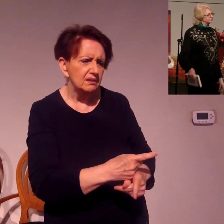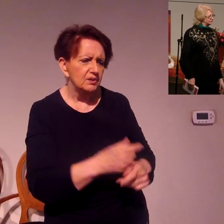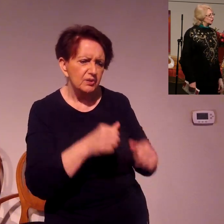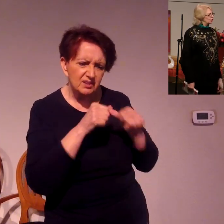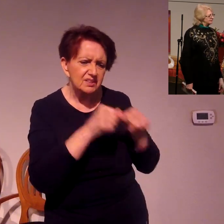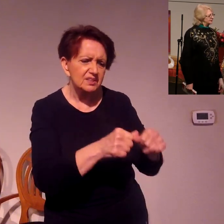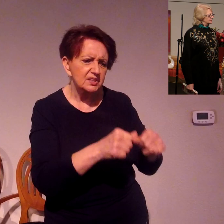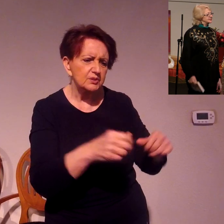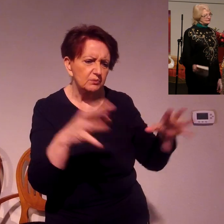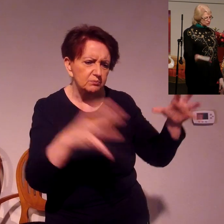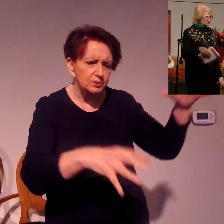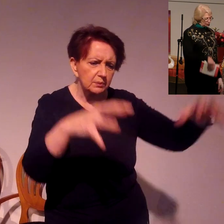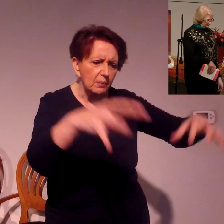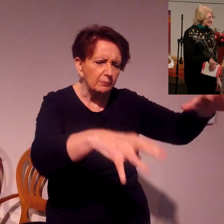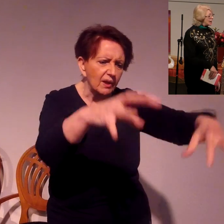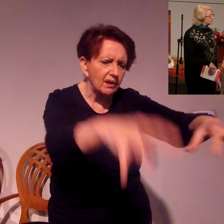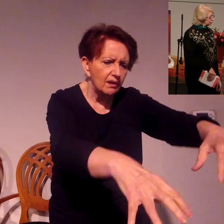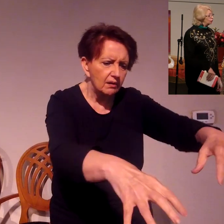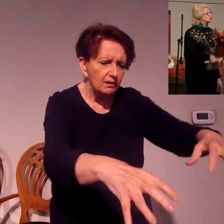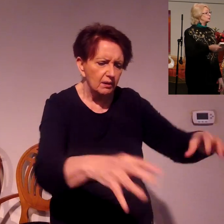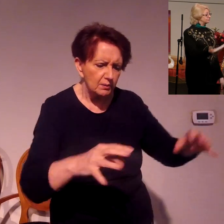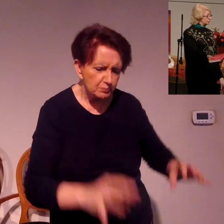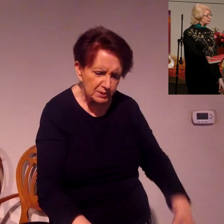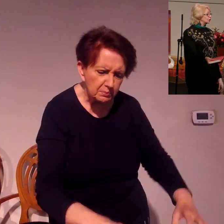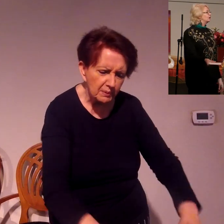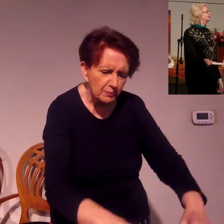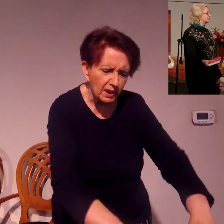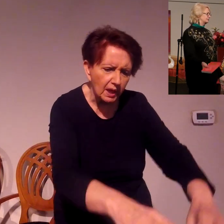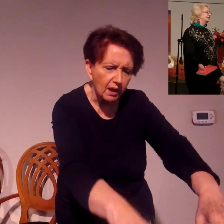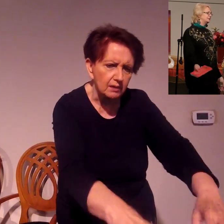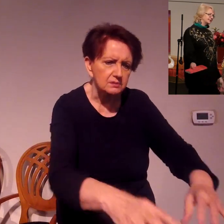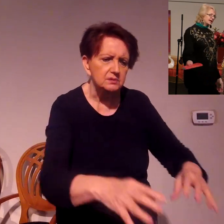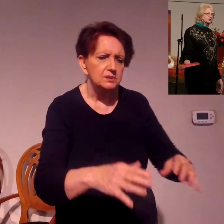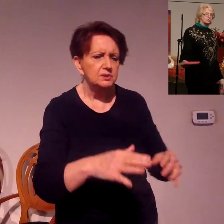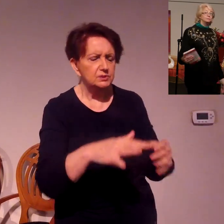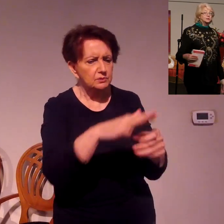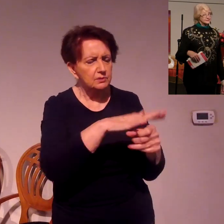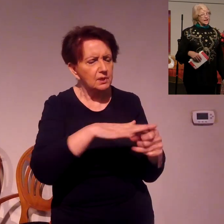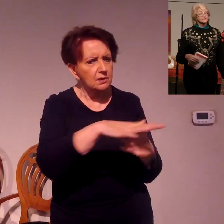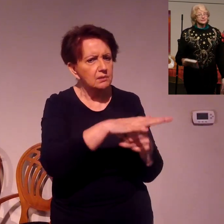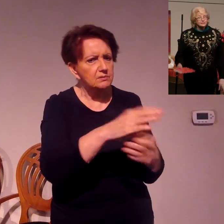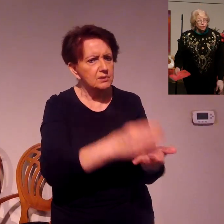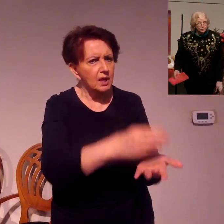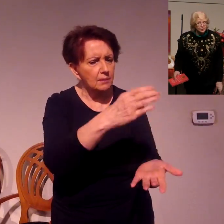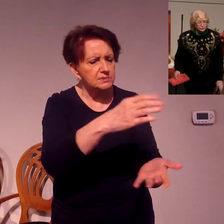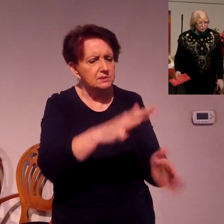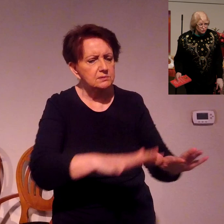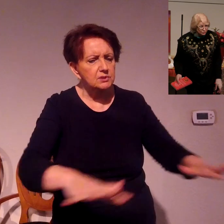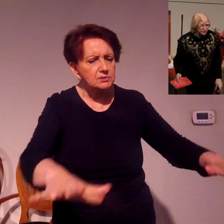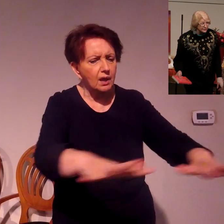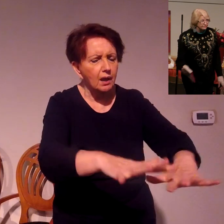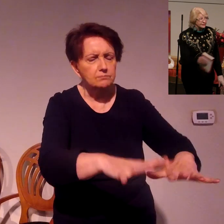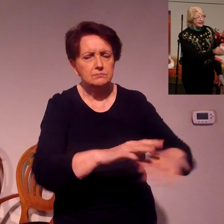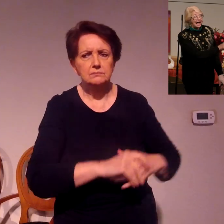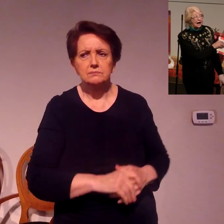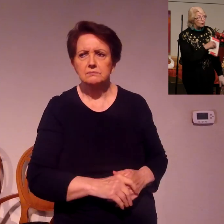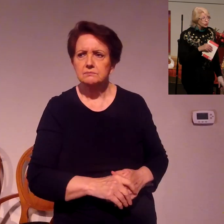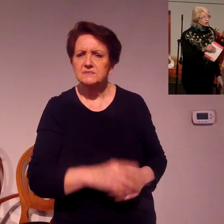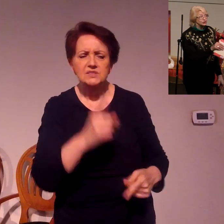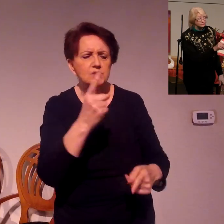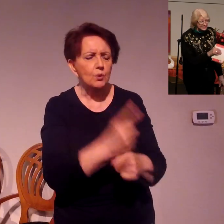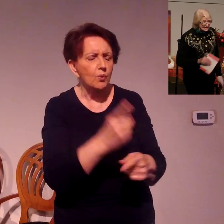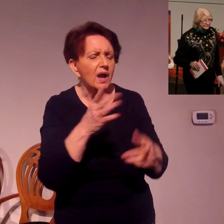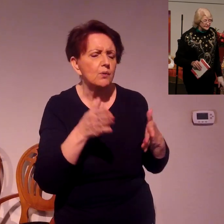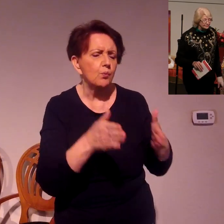don't have enough room for our coffee cups. Can't you just put them down below so we have room for our coffee cups? I mean, that makes sense, right? Because that is the right way to do it, given